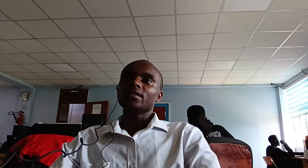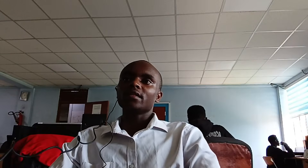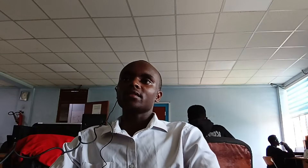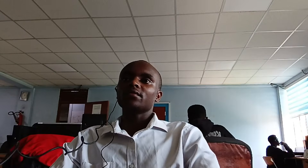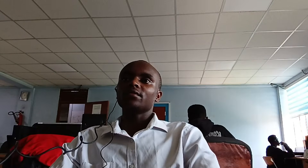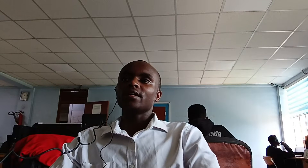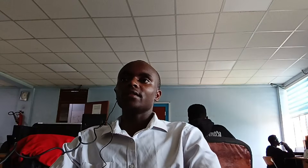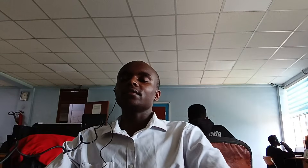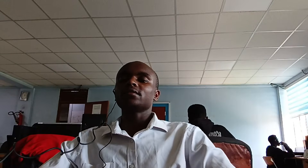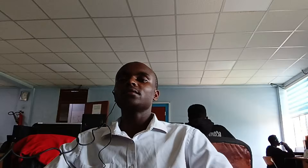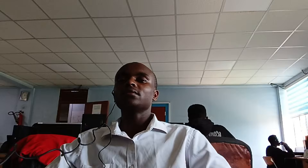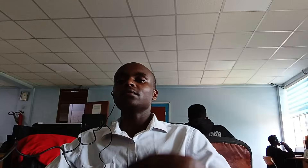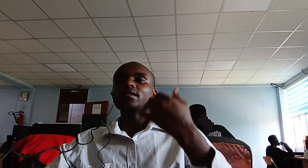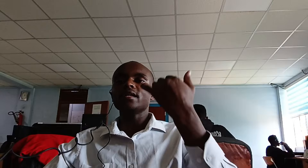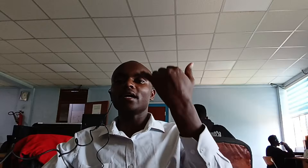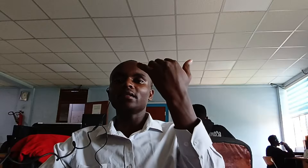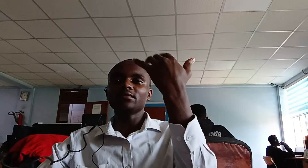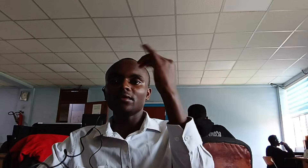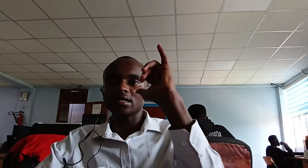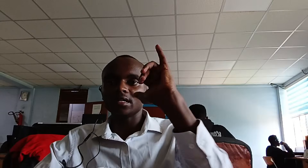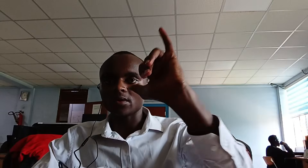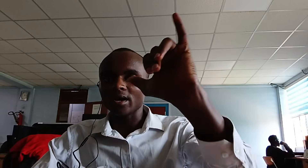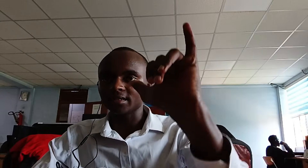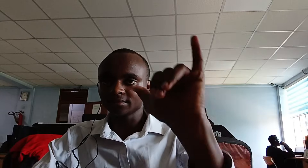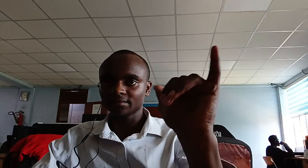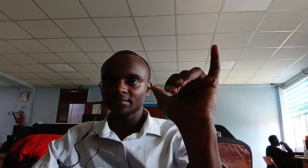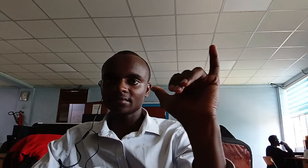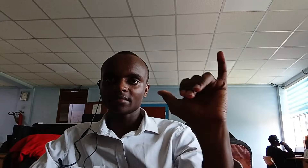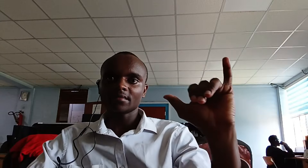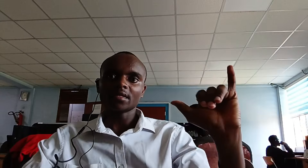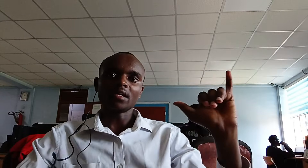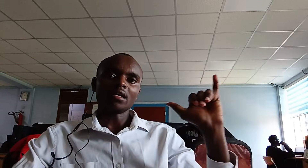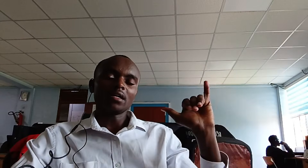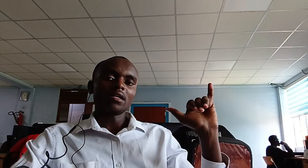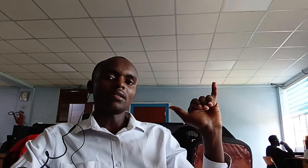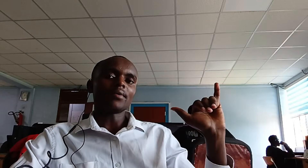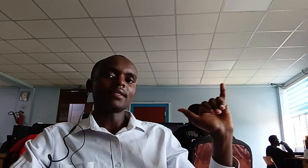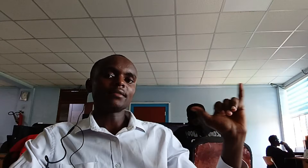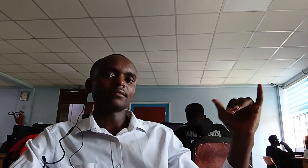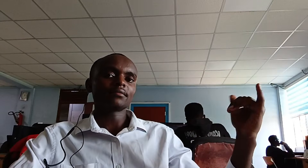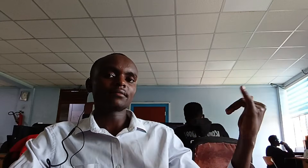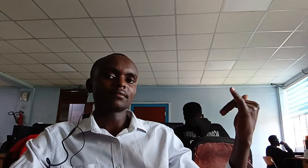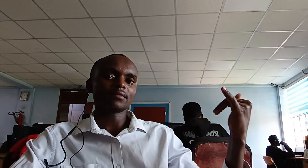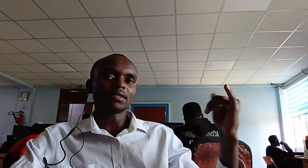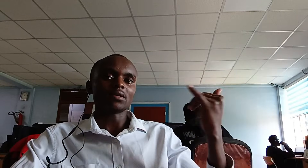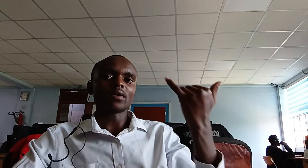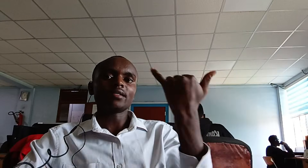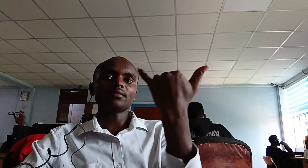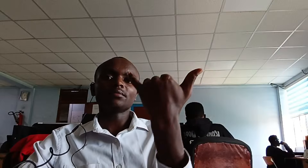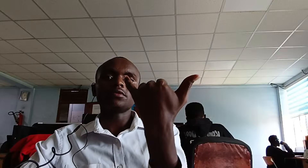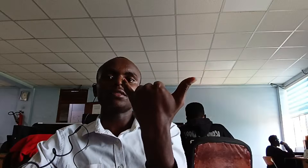sign for young. So young, letter Y, letter Y, letter Y, put it like